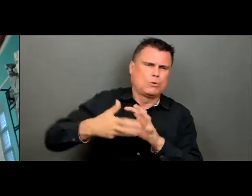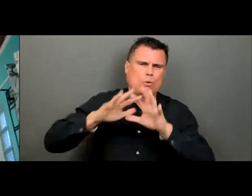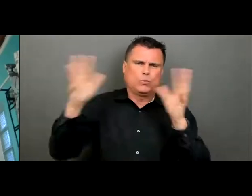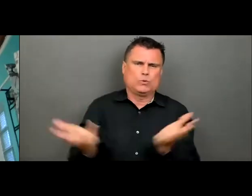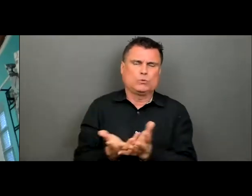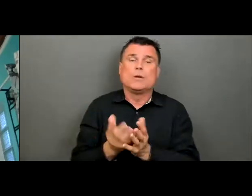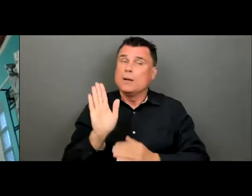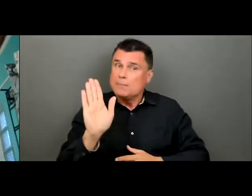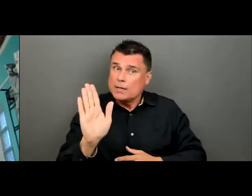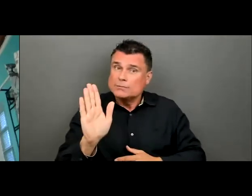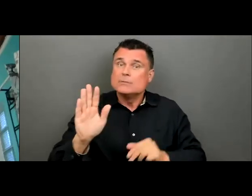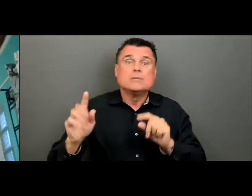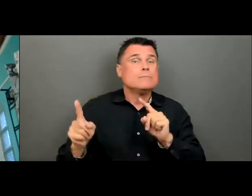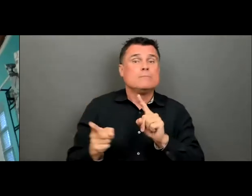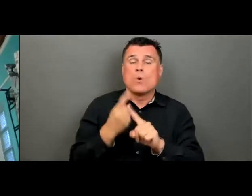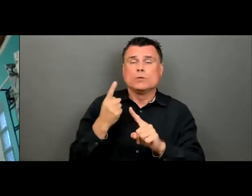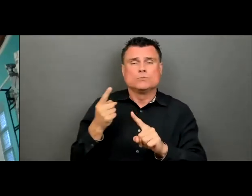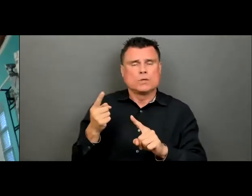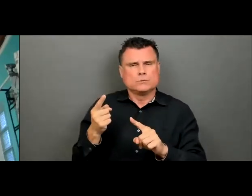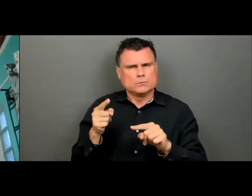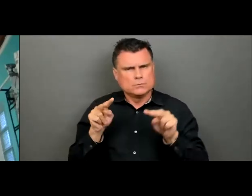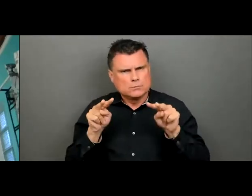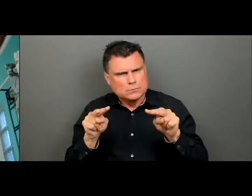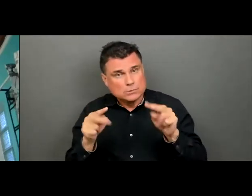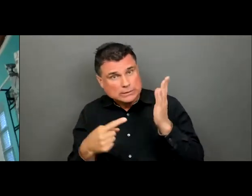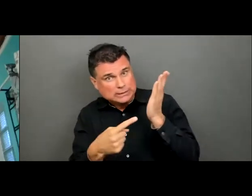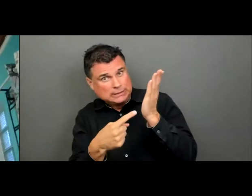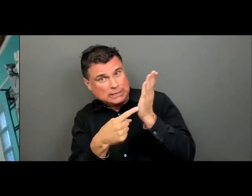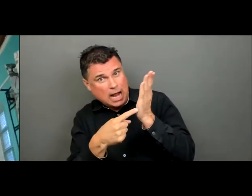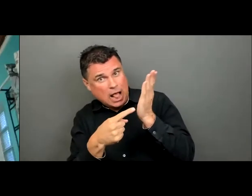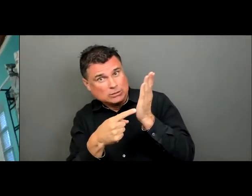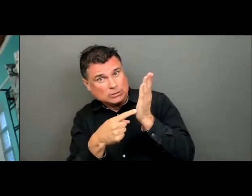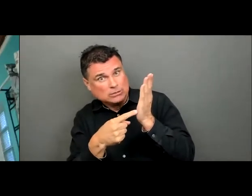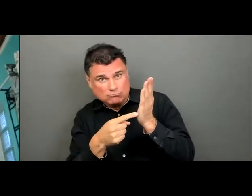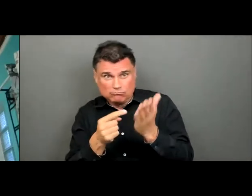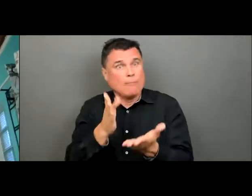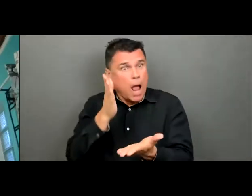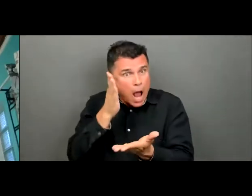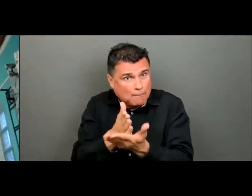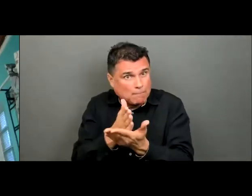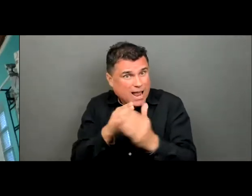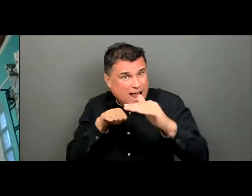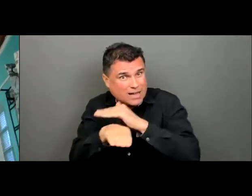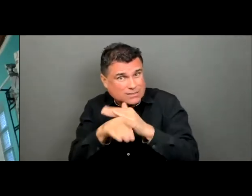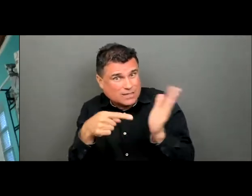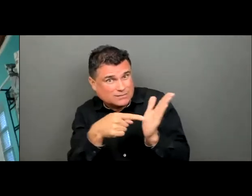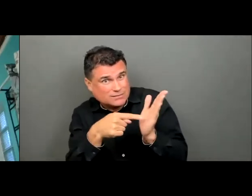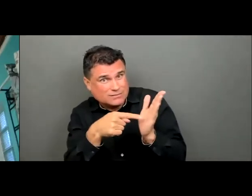they really accessible, affordable, and even feasible to particular